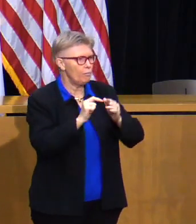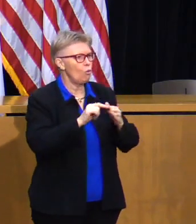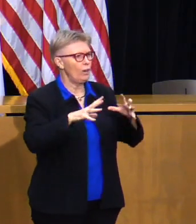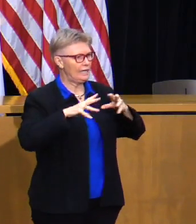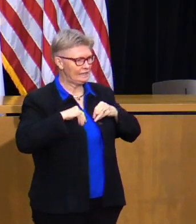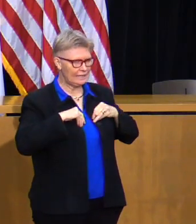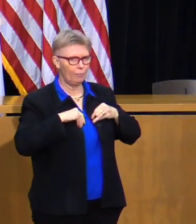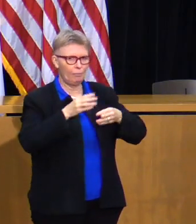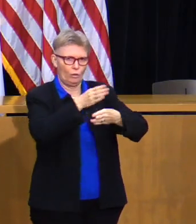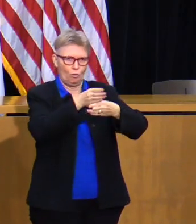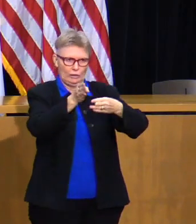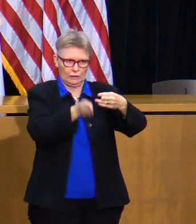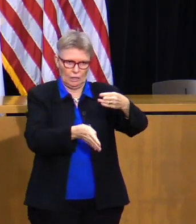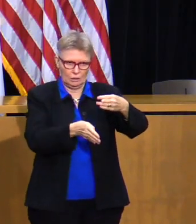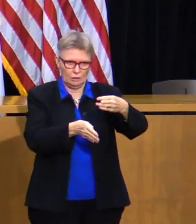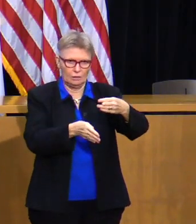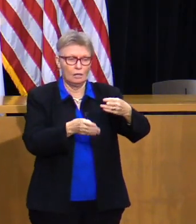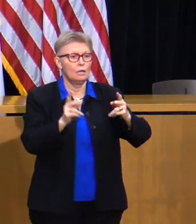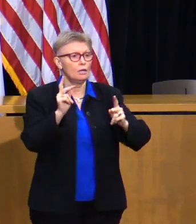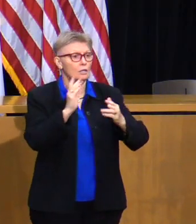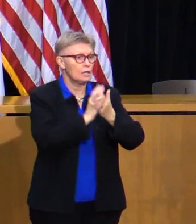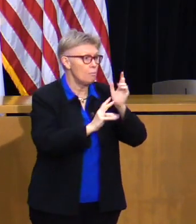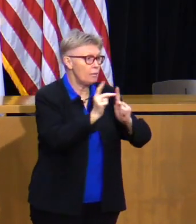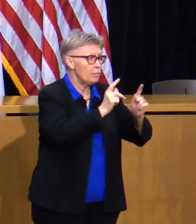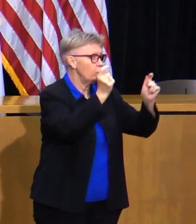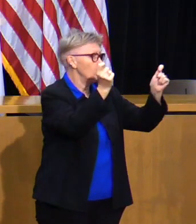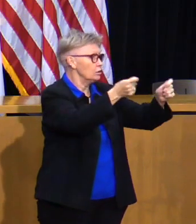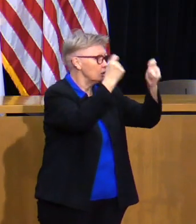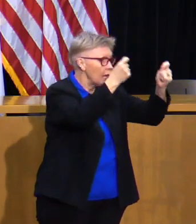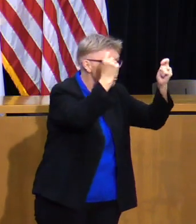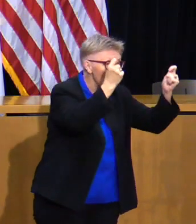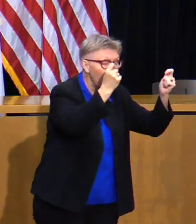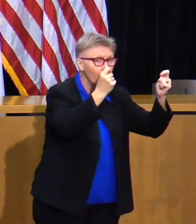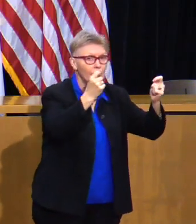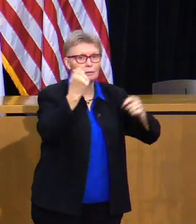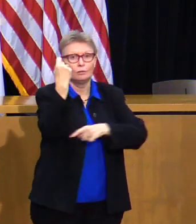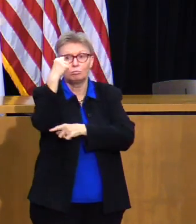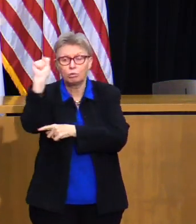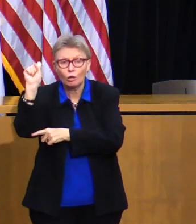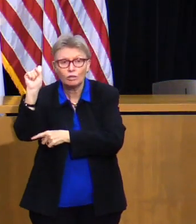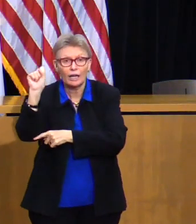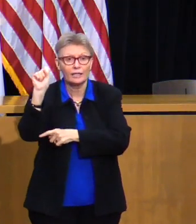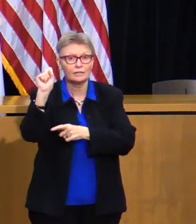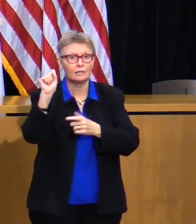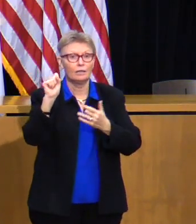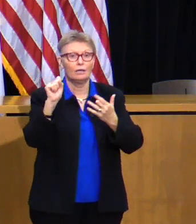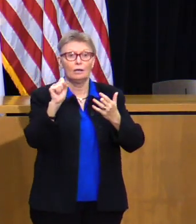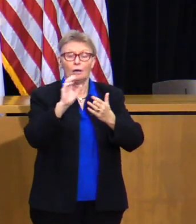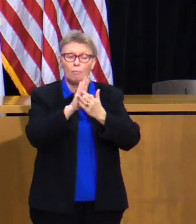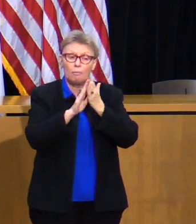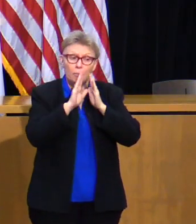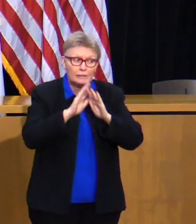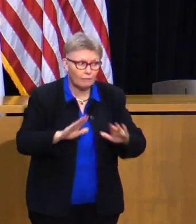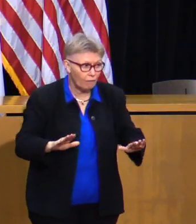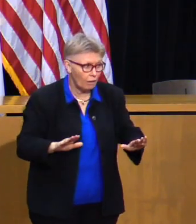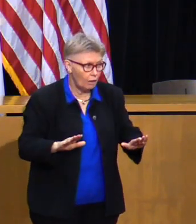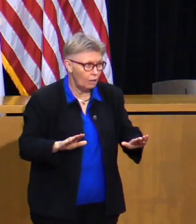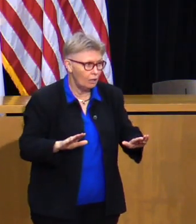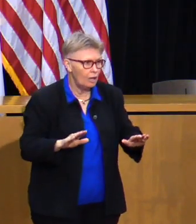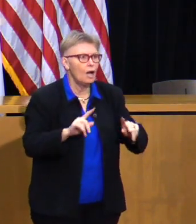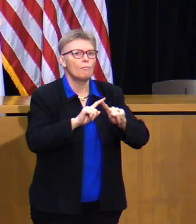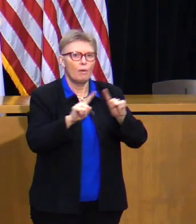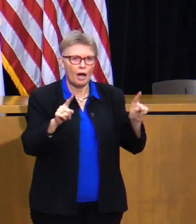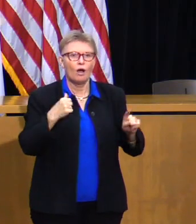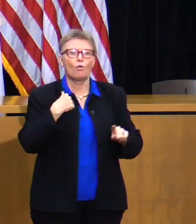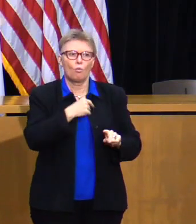appropriate celebrations, protests, demonstrations, whatever term you might want for them. But we do want to